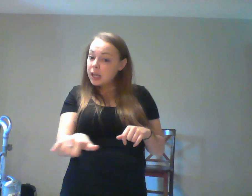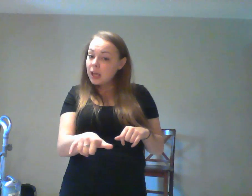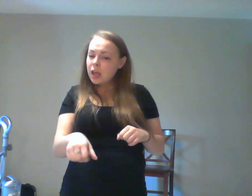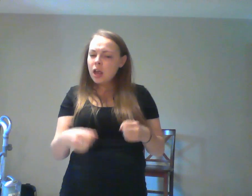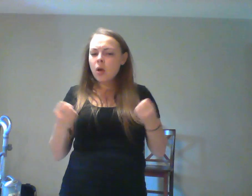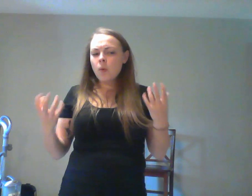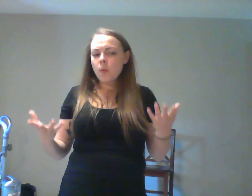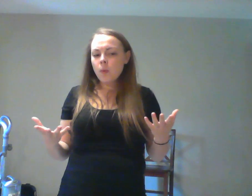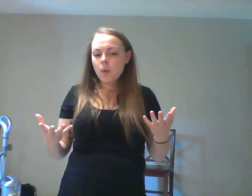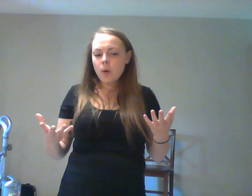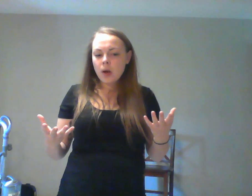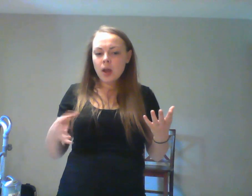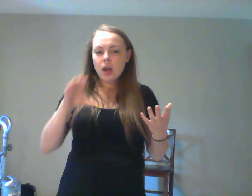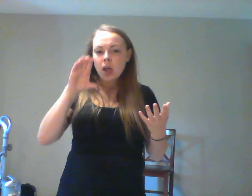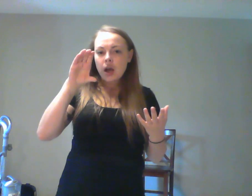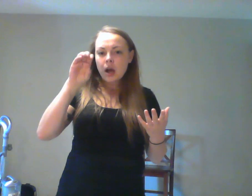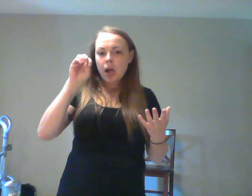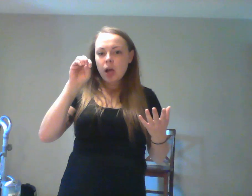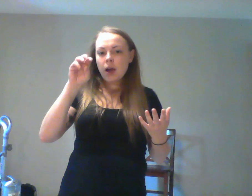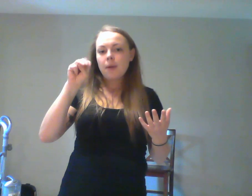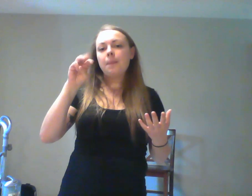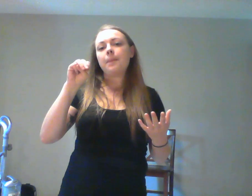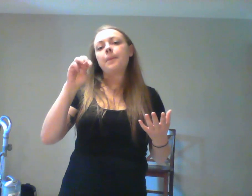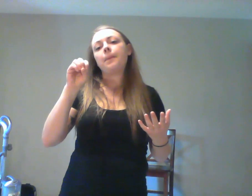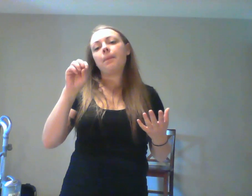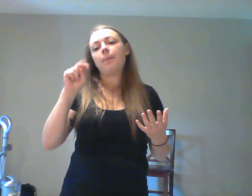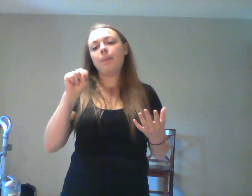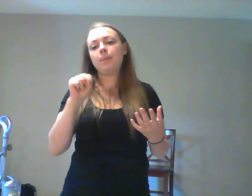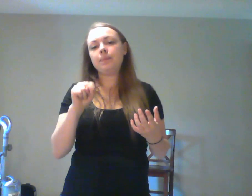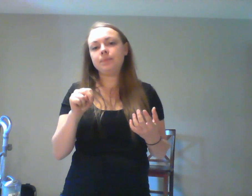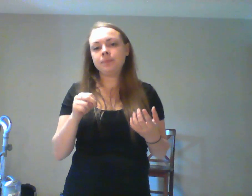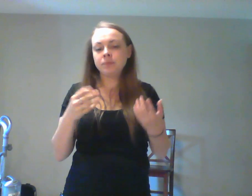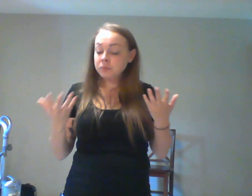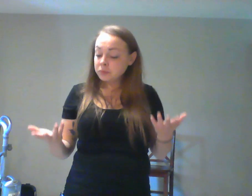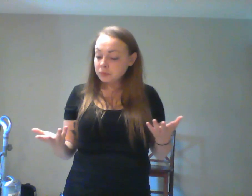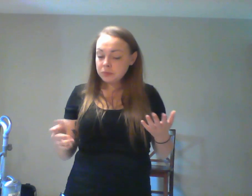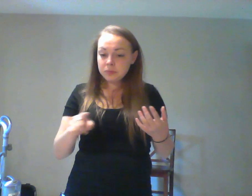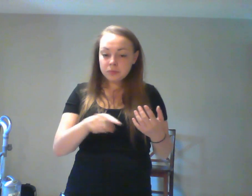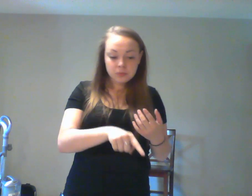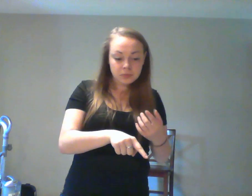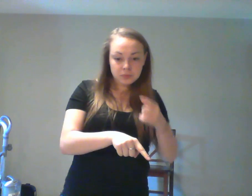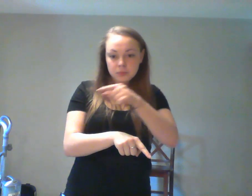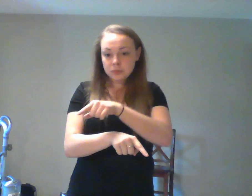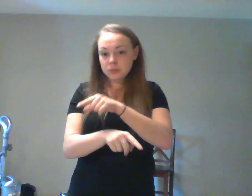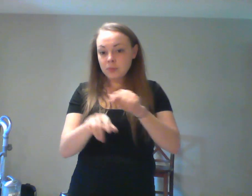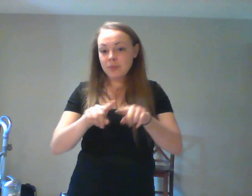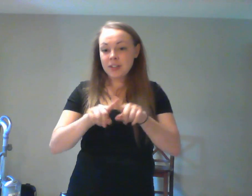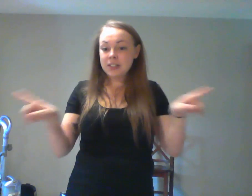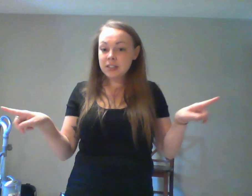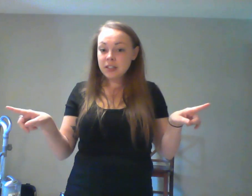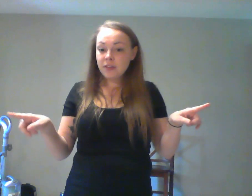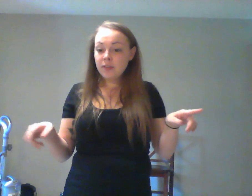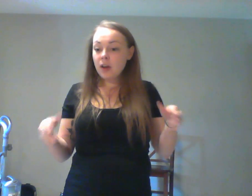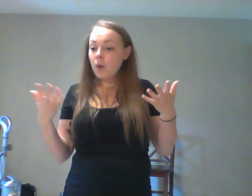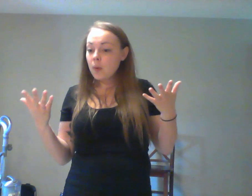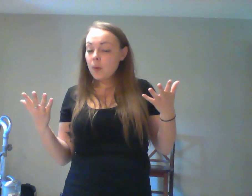have in common and how they differ things. Excellent. Look back in the text for a minute and give me an exact